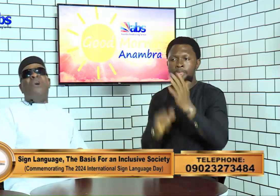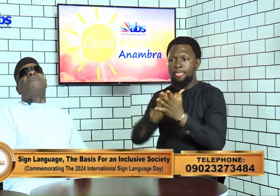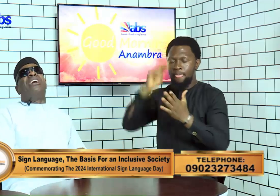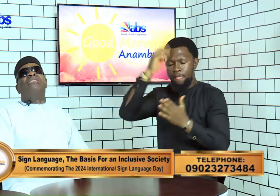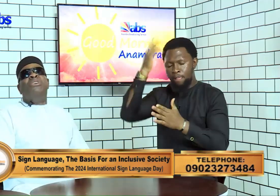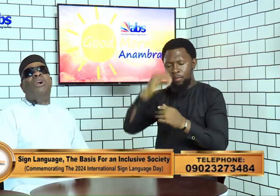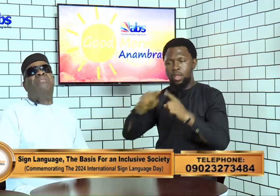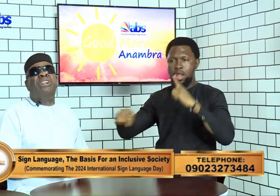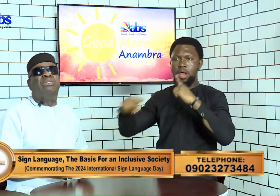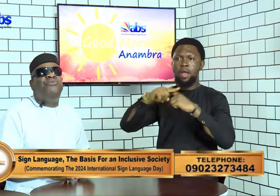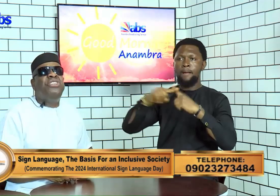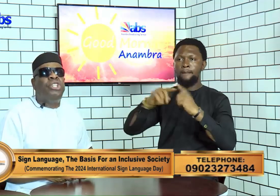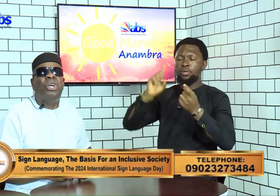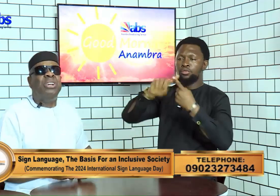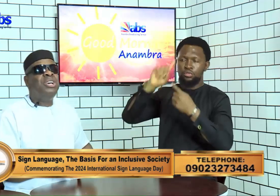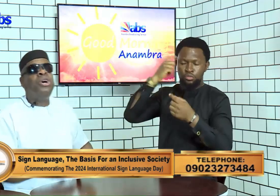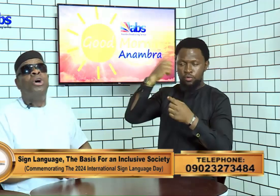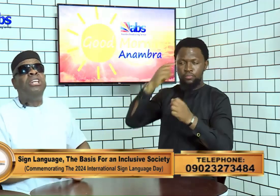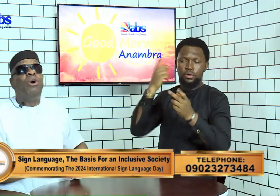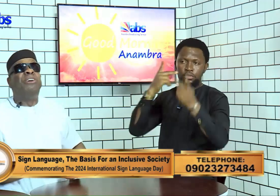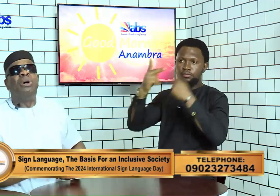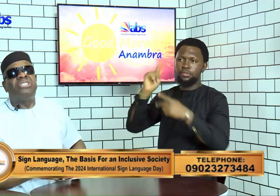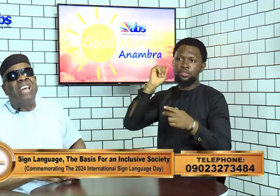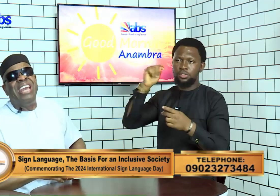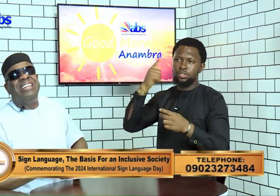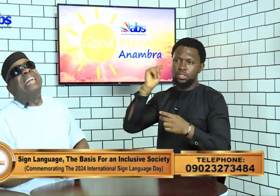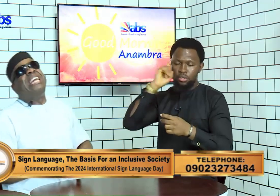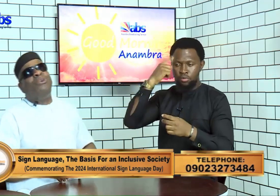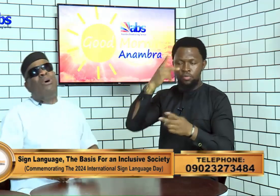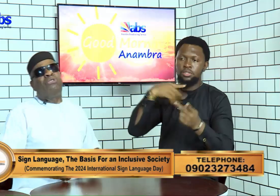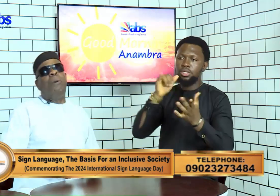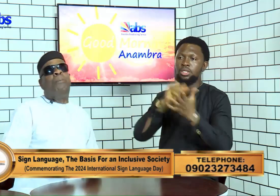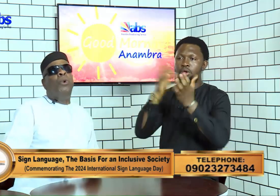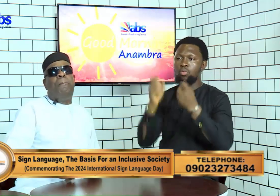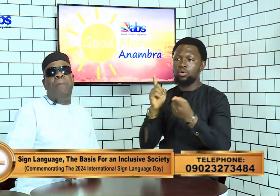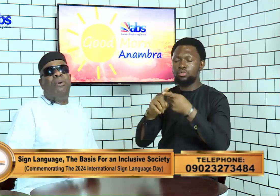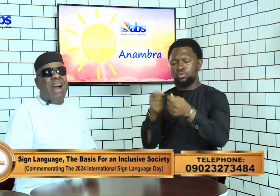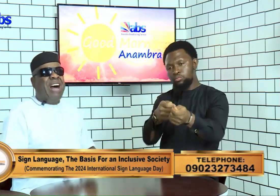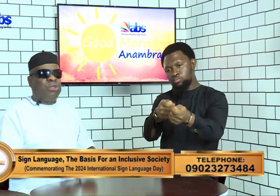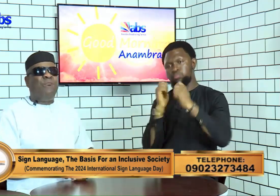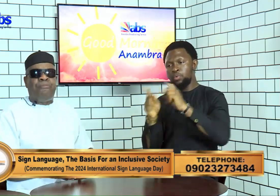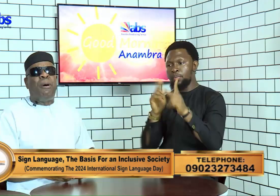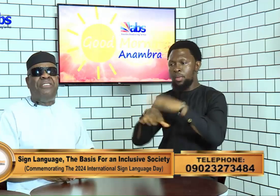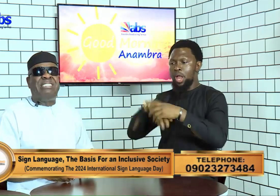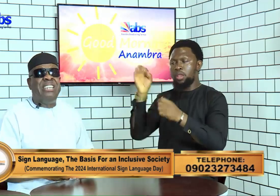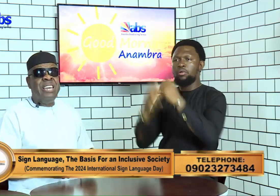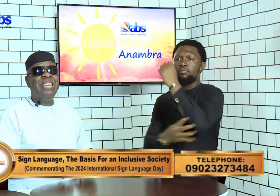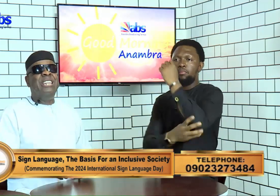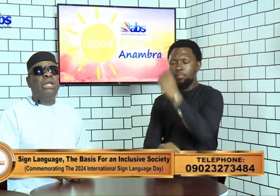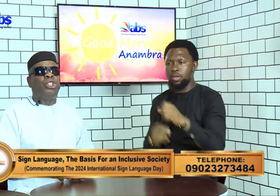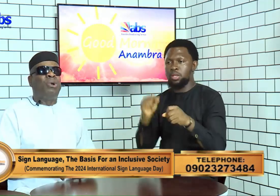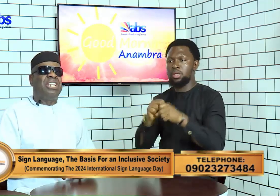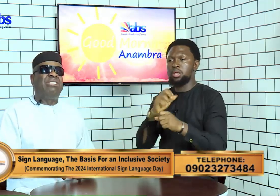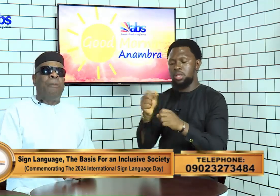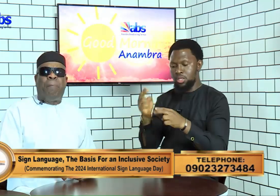is contrary to the governor's vision. The governor said that he wants to pull people out of poverty in